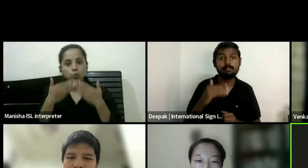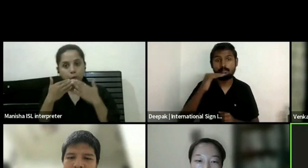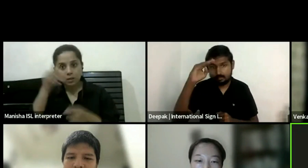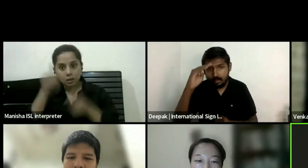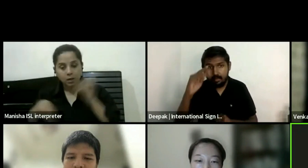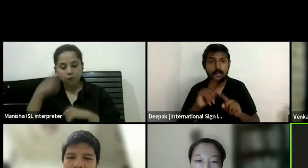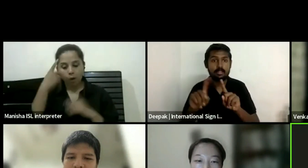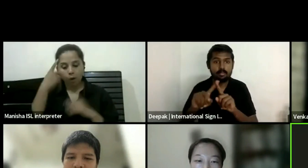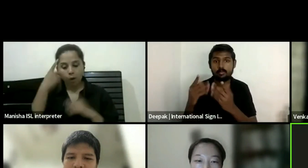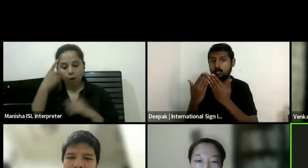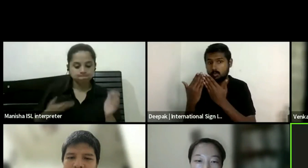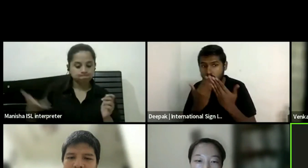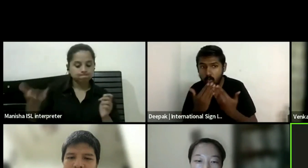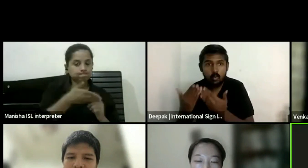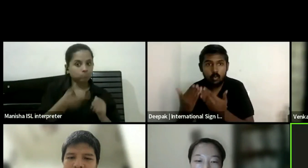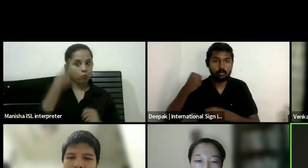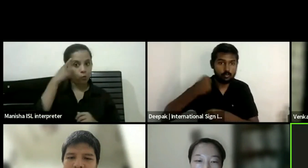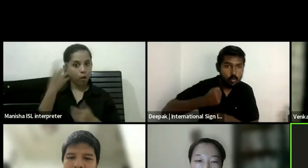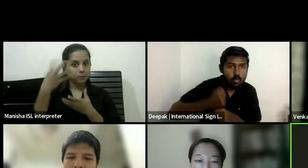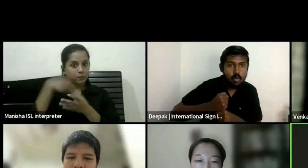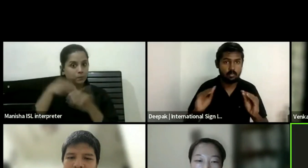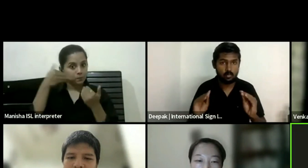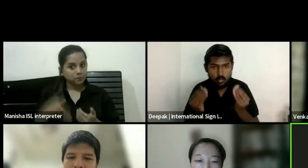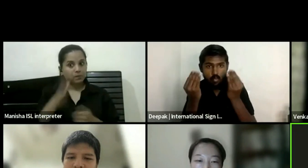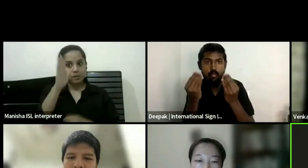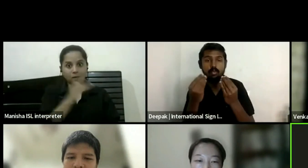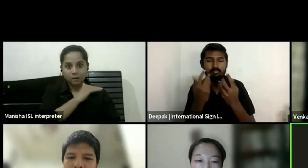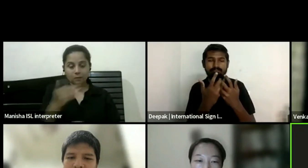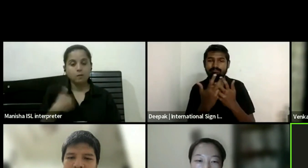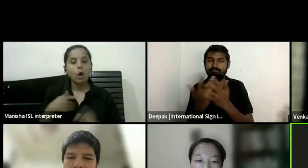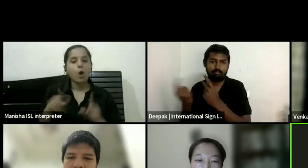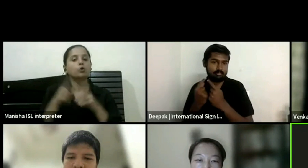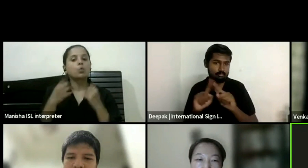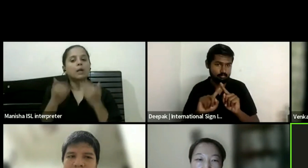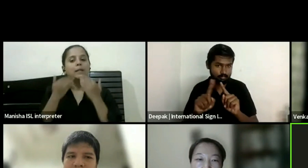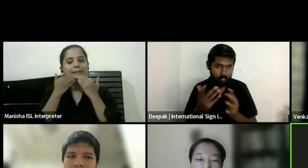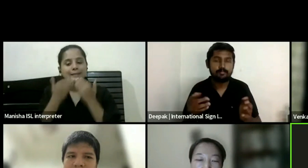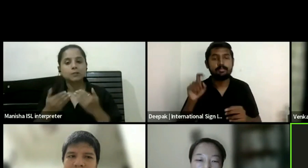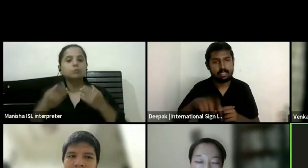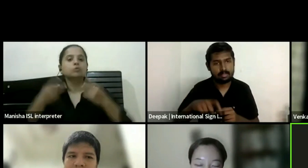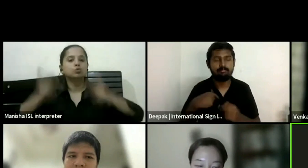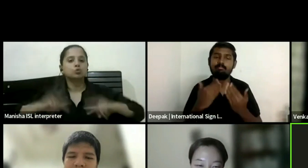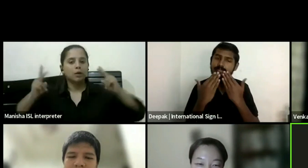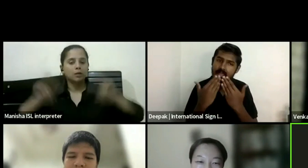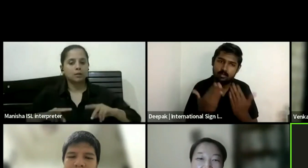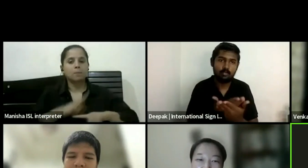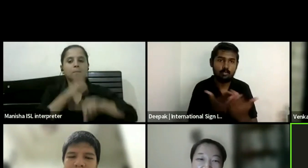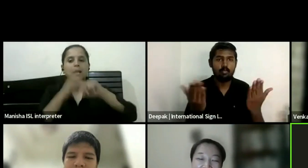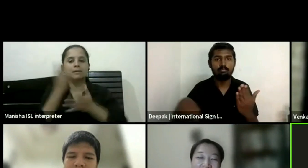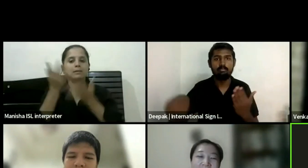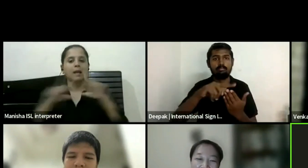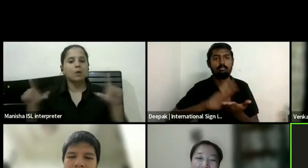us today here in this webinar. We also thank the translator and the sign language